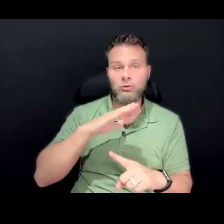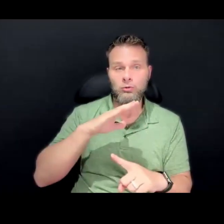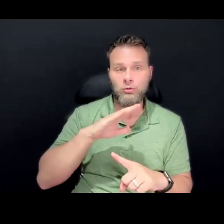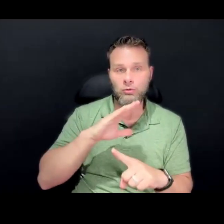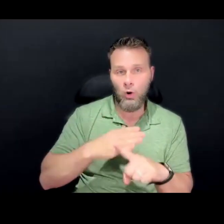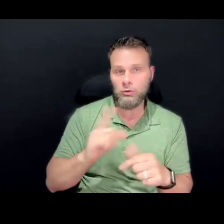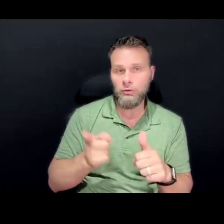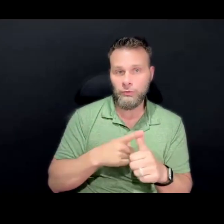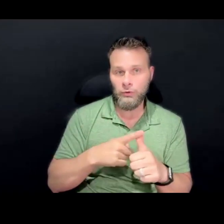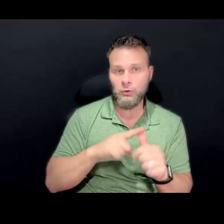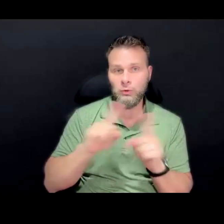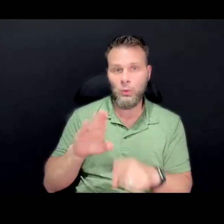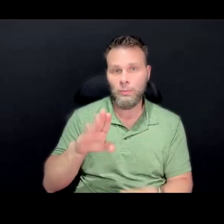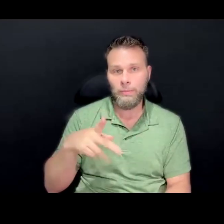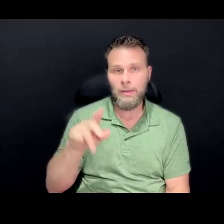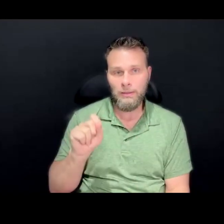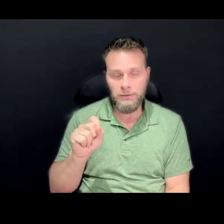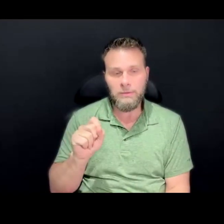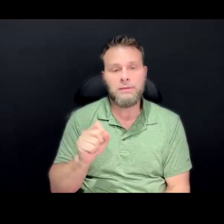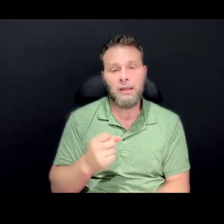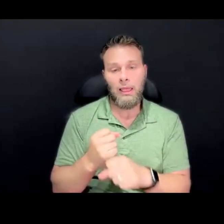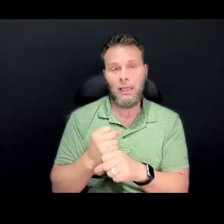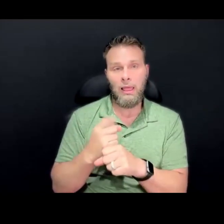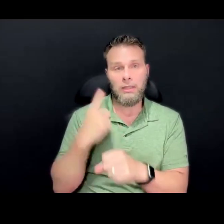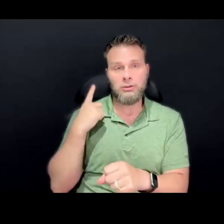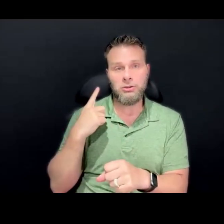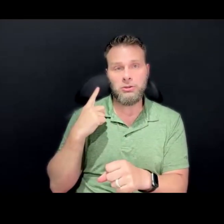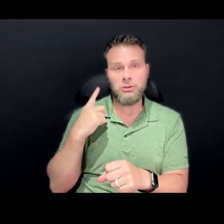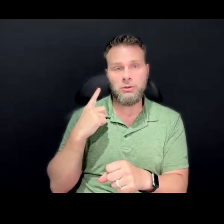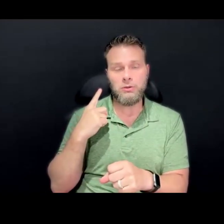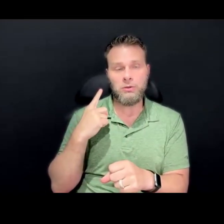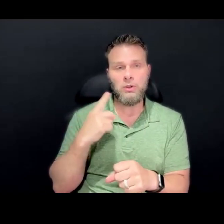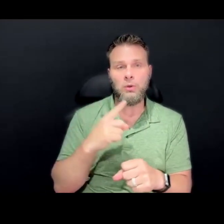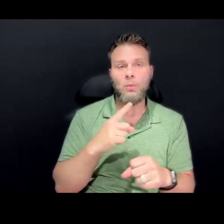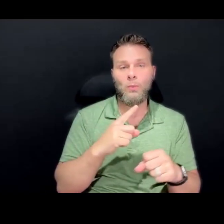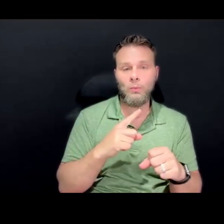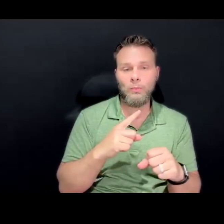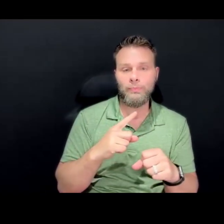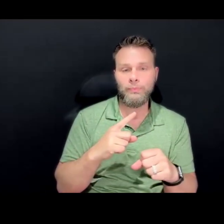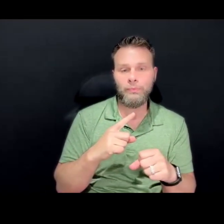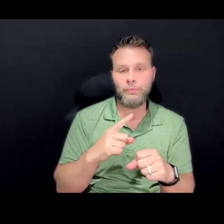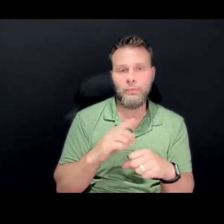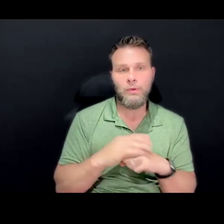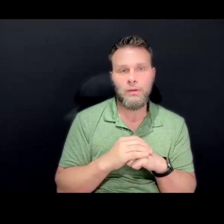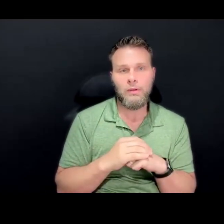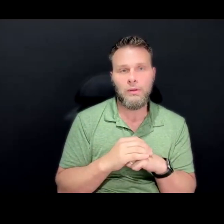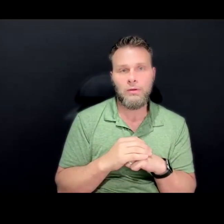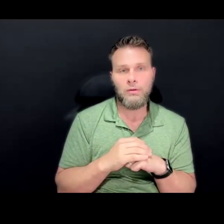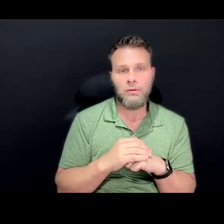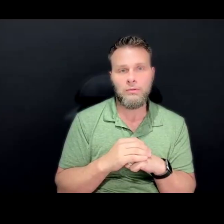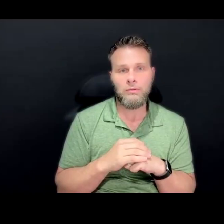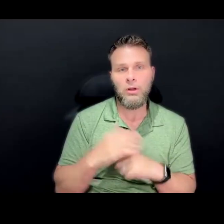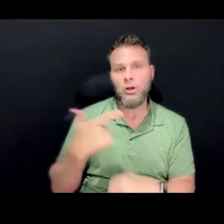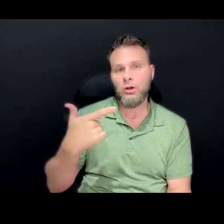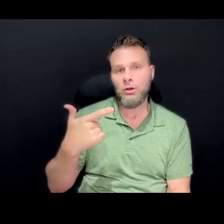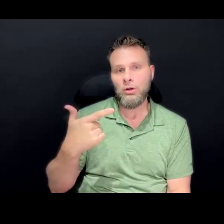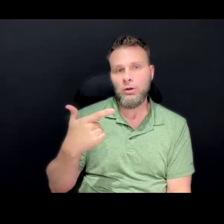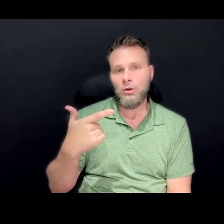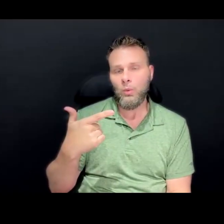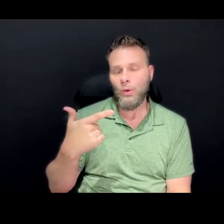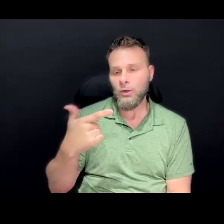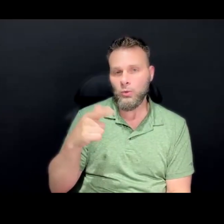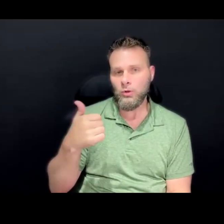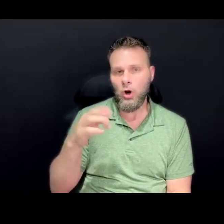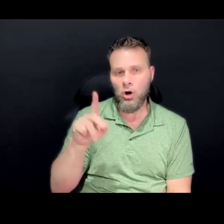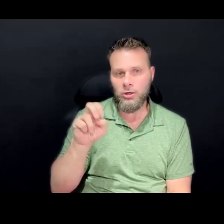Orchard Garden last year. And this year also she's going to Orchard Garden. It's next to my house. It's in Roxbury.